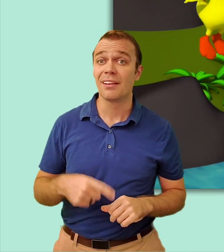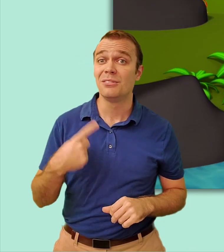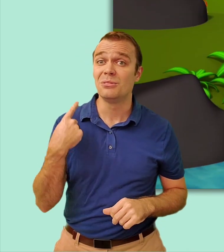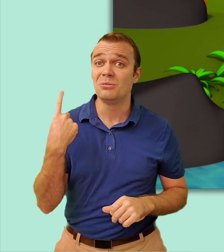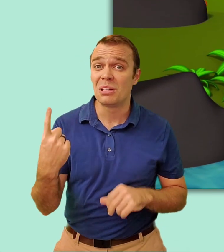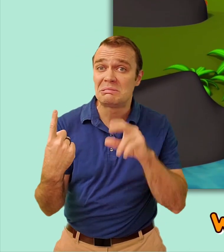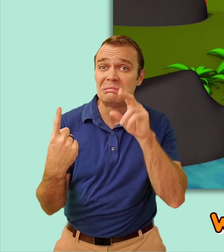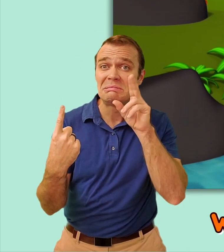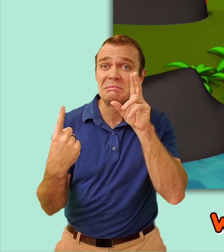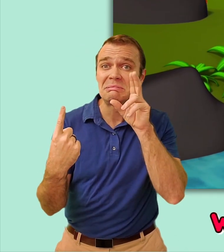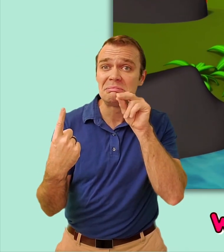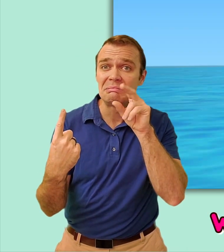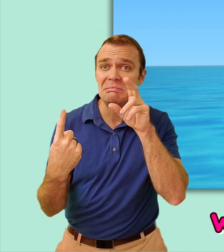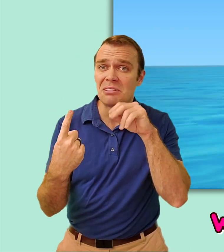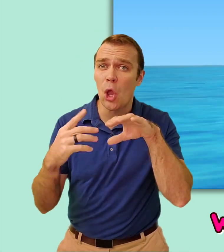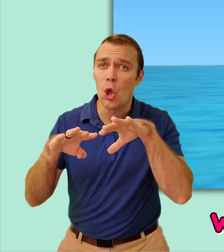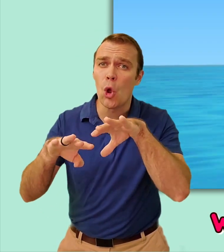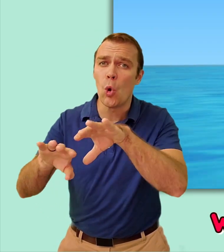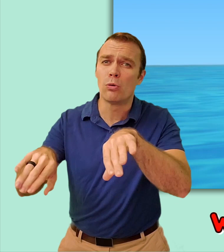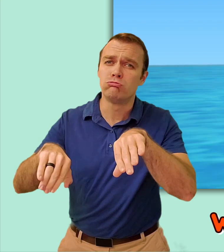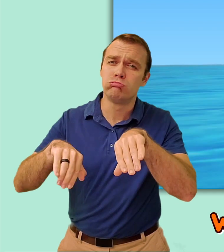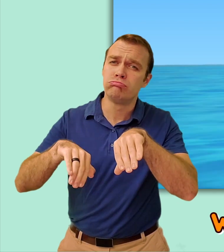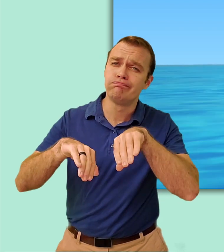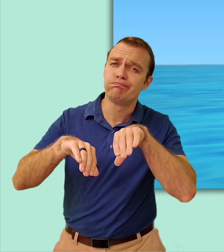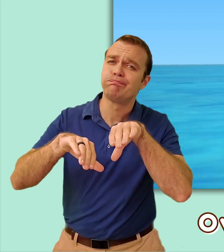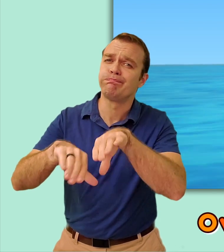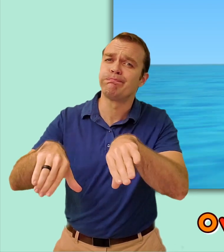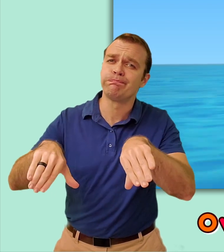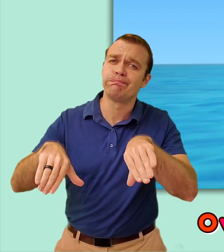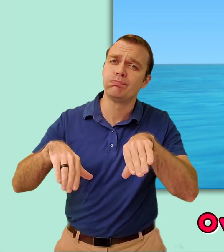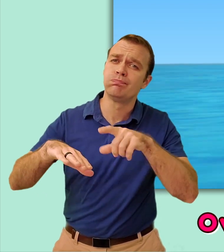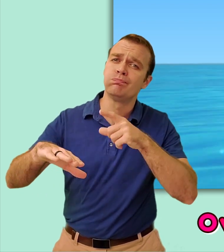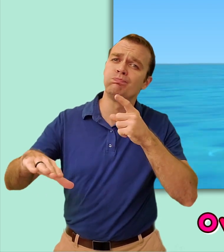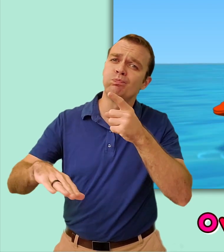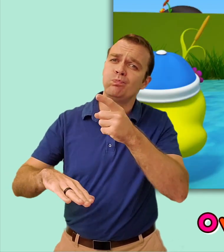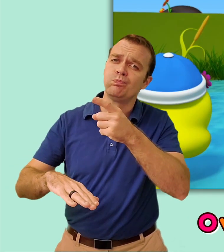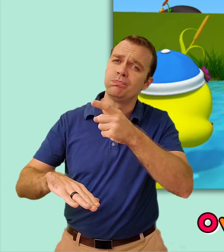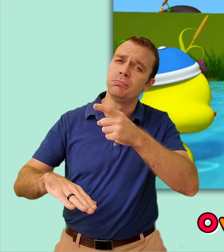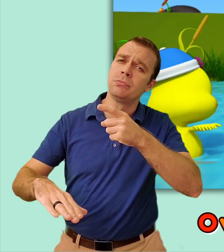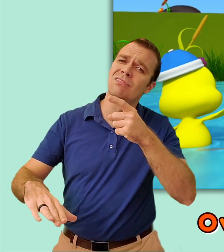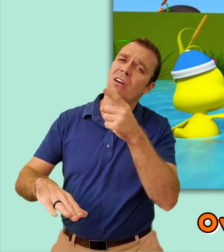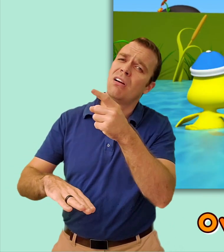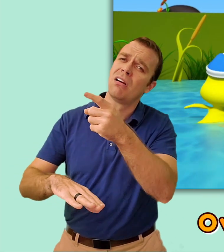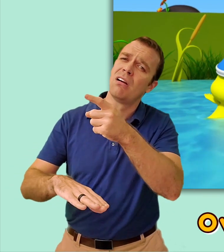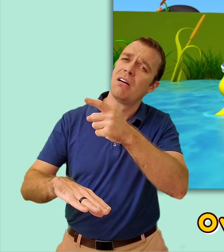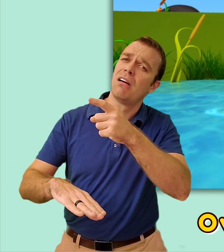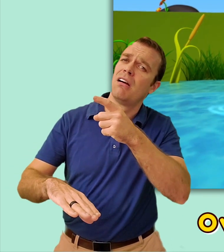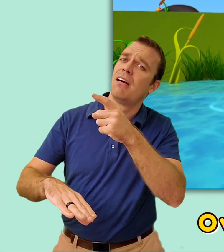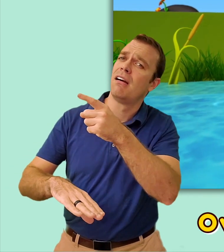One little duck went swimming one day, over the hill and